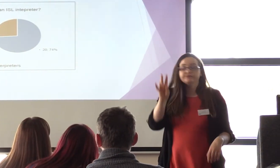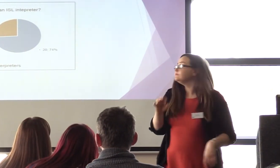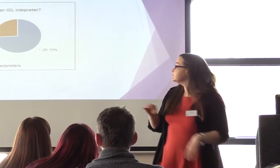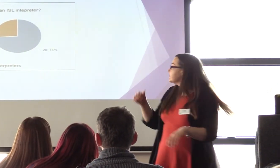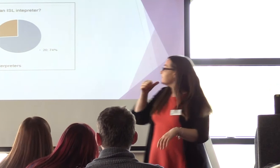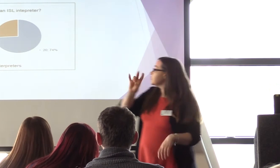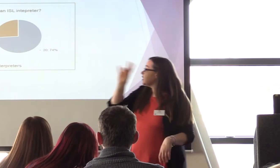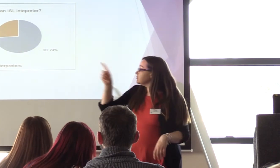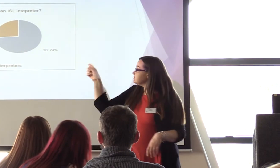The first question